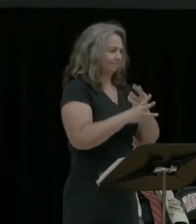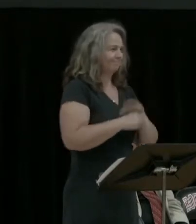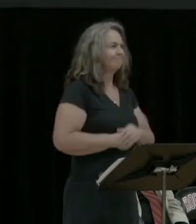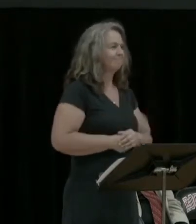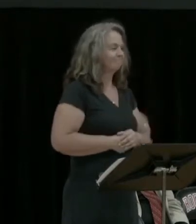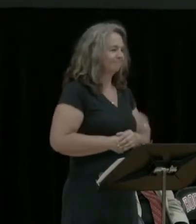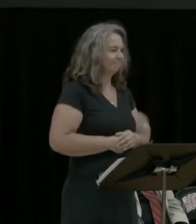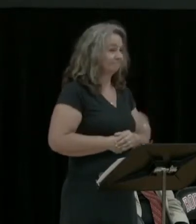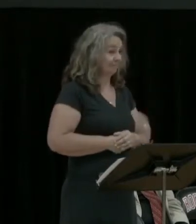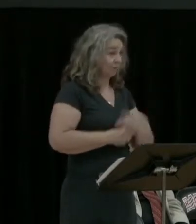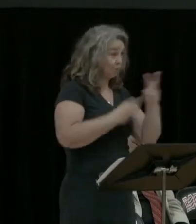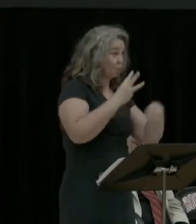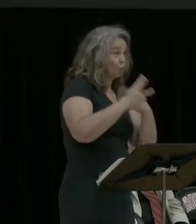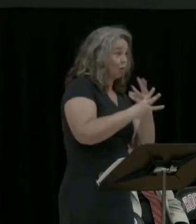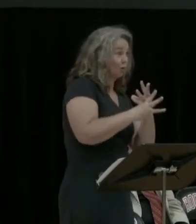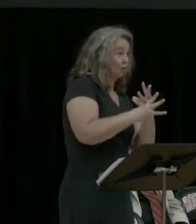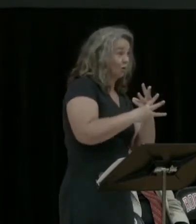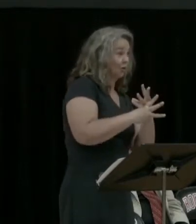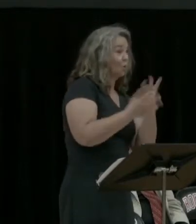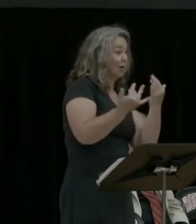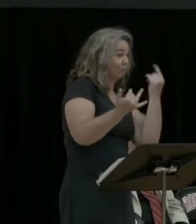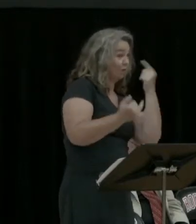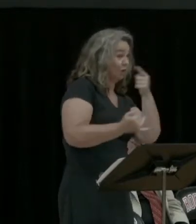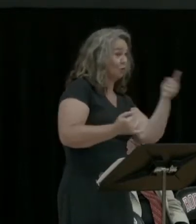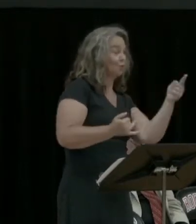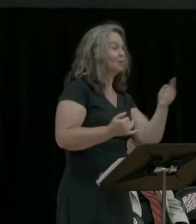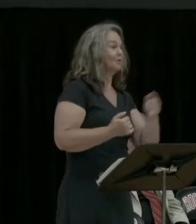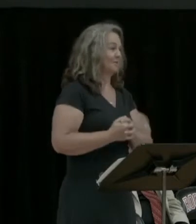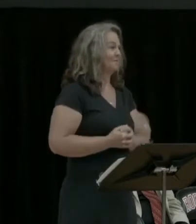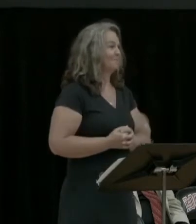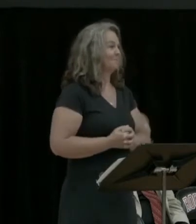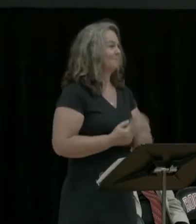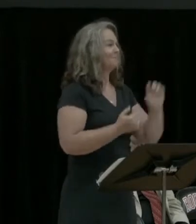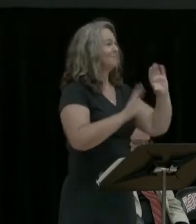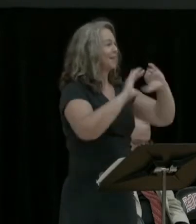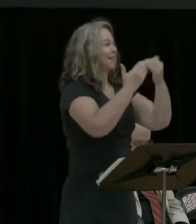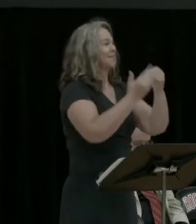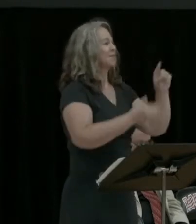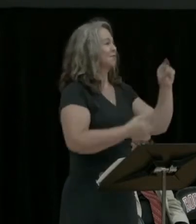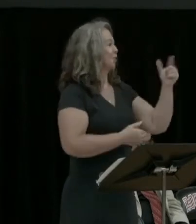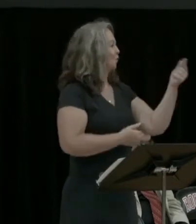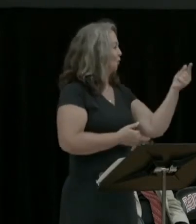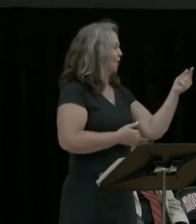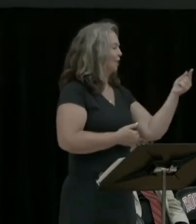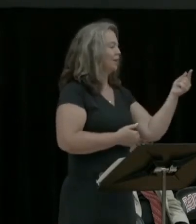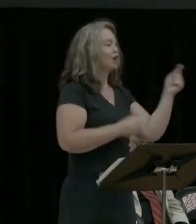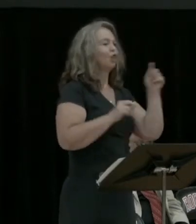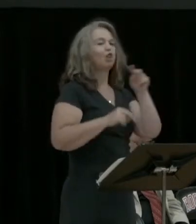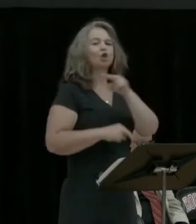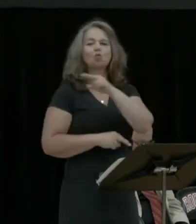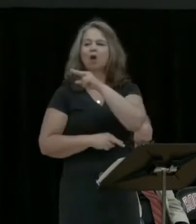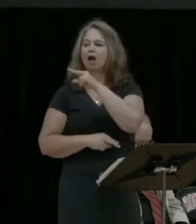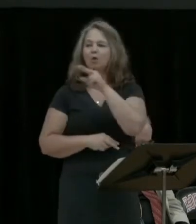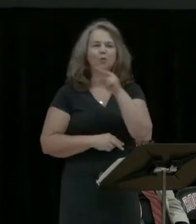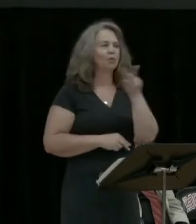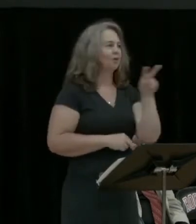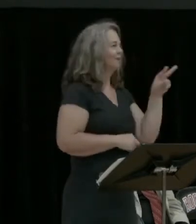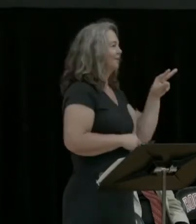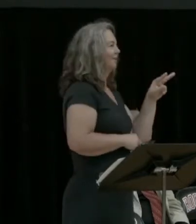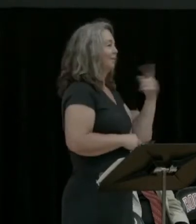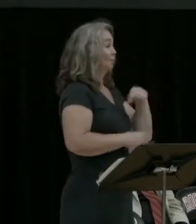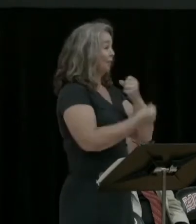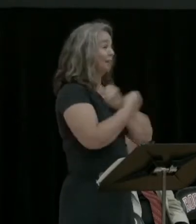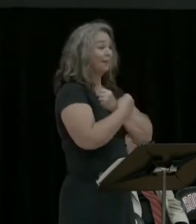world is out there waiting. Class of 2021, look around this gym. We love